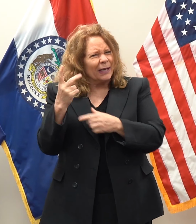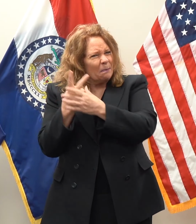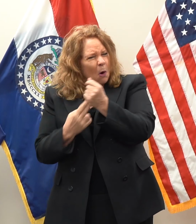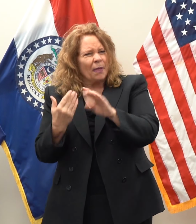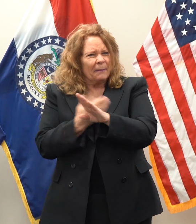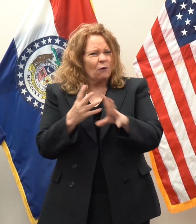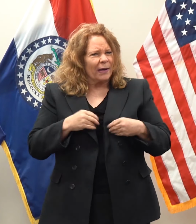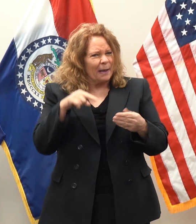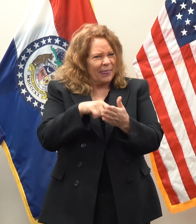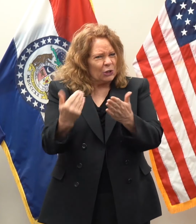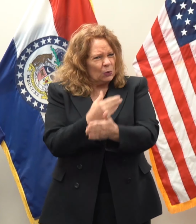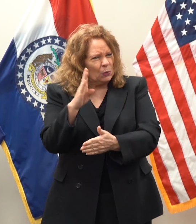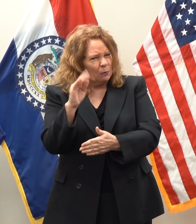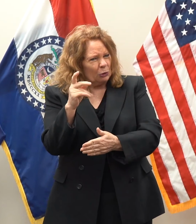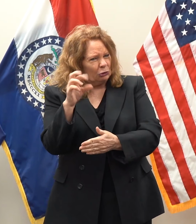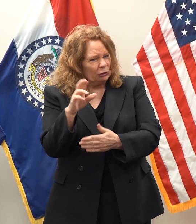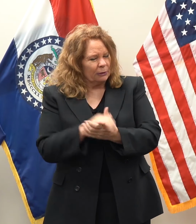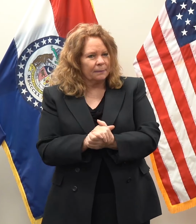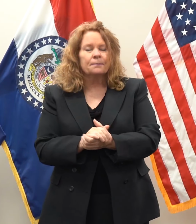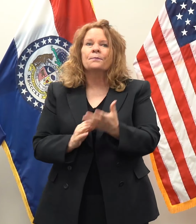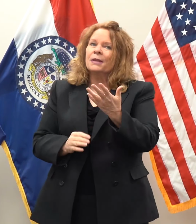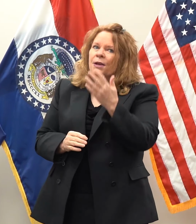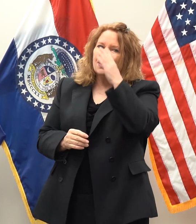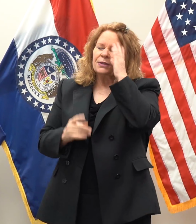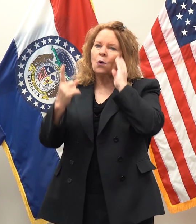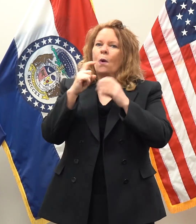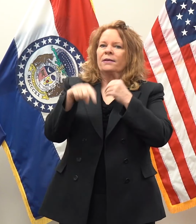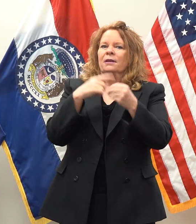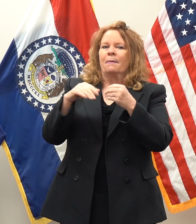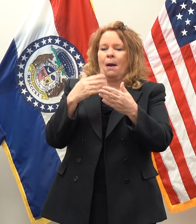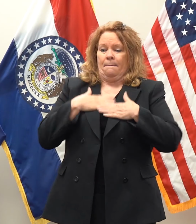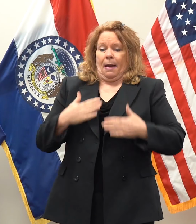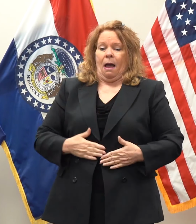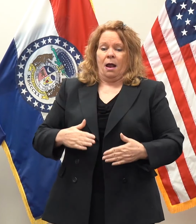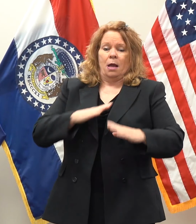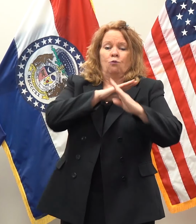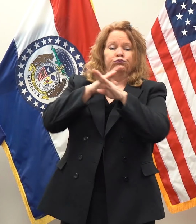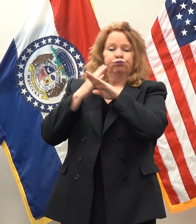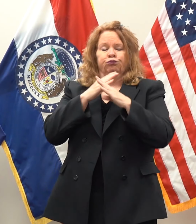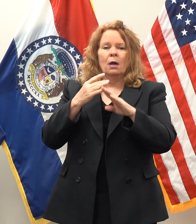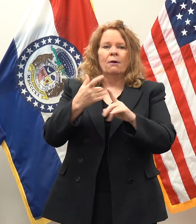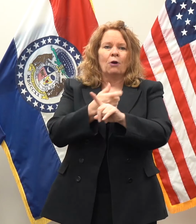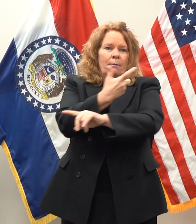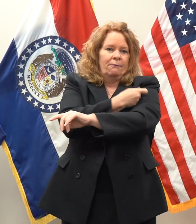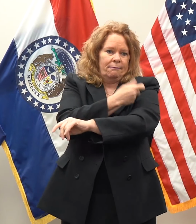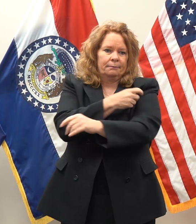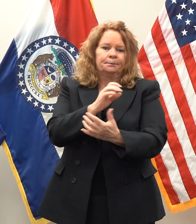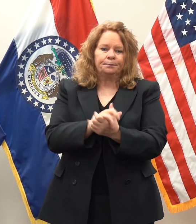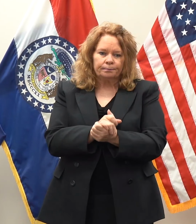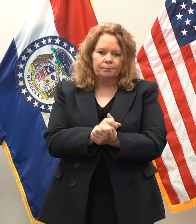before getting the booster? Yeah, so the question is about the immunity that develops from vaccinations